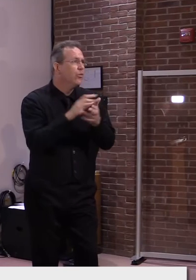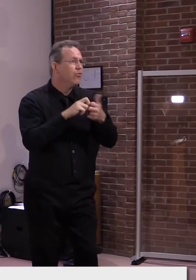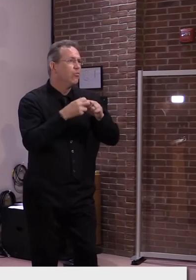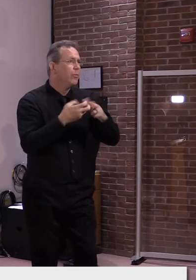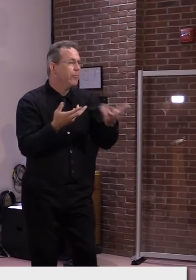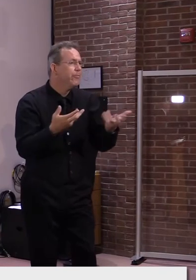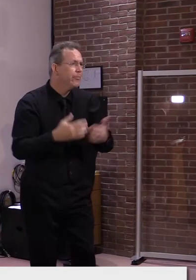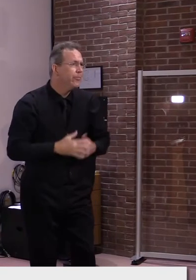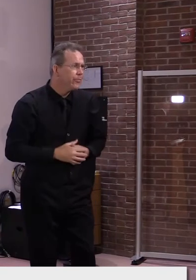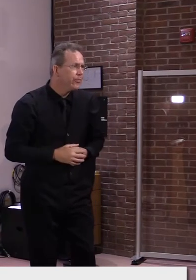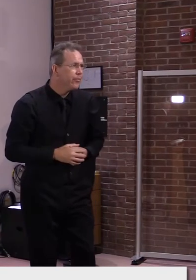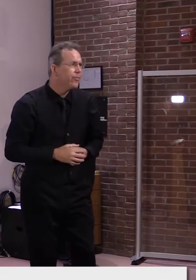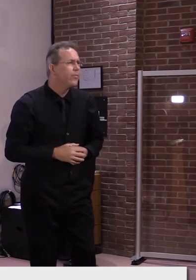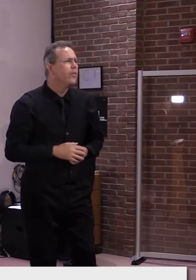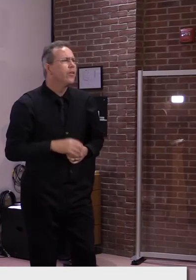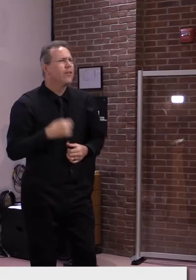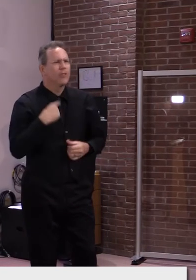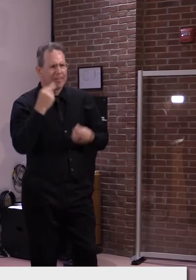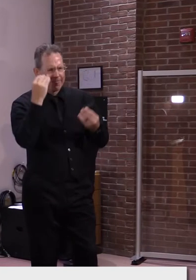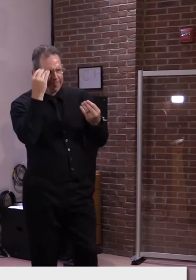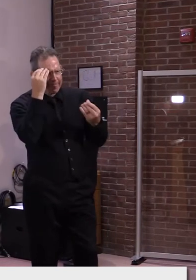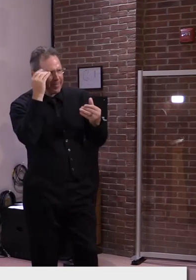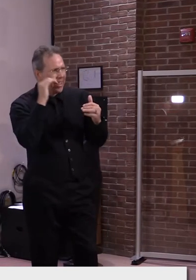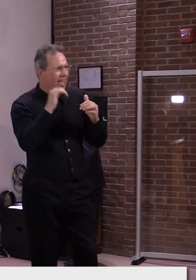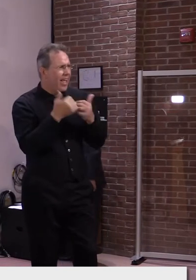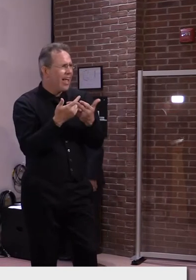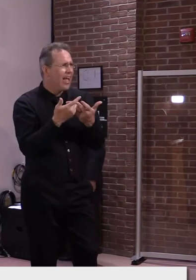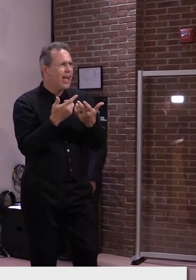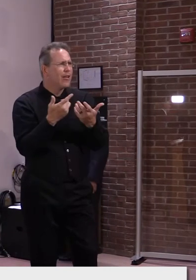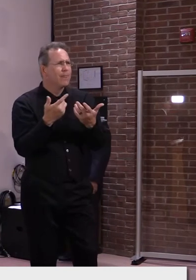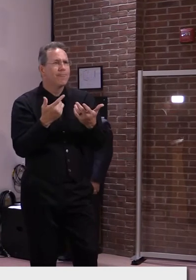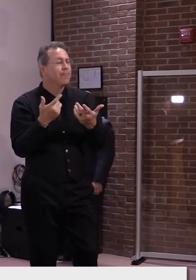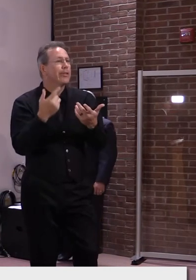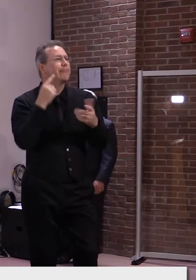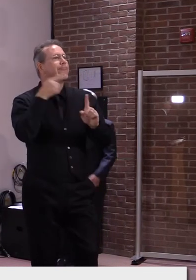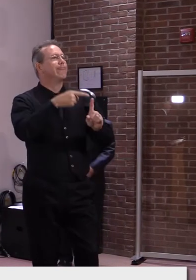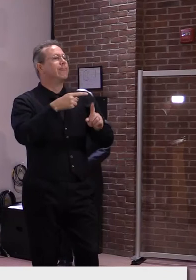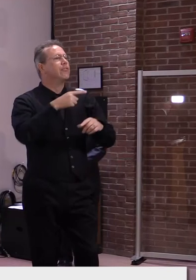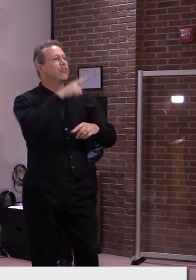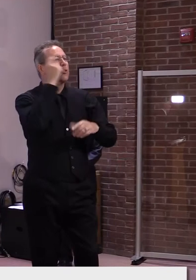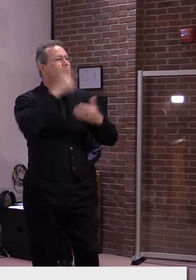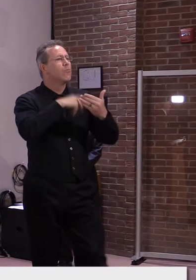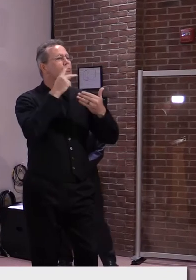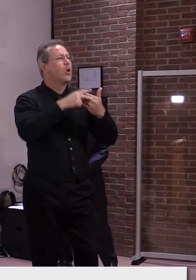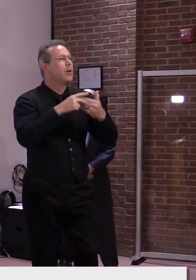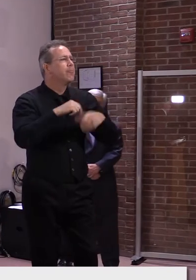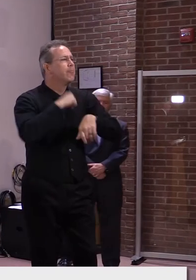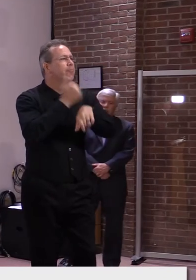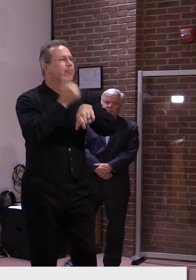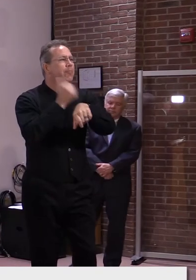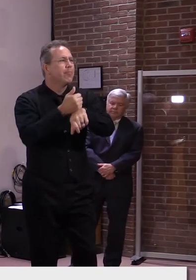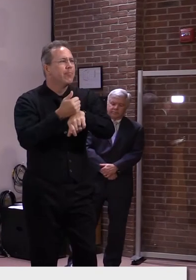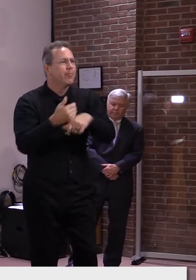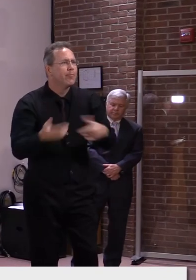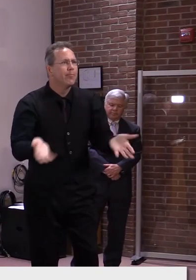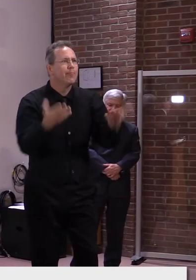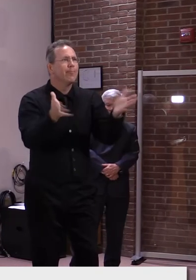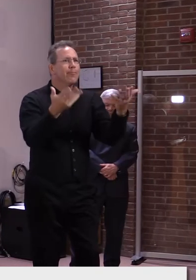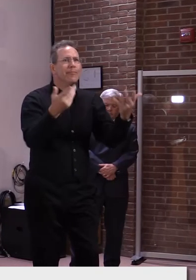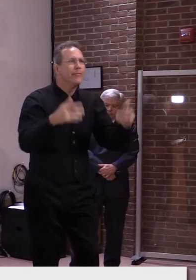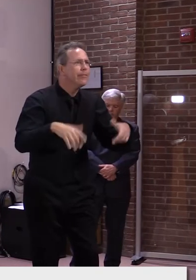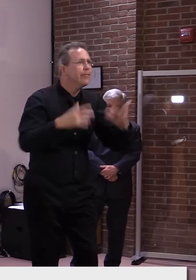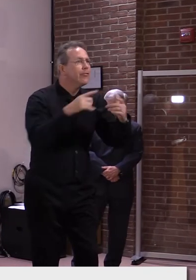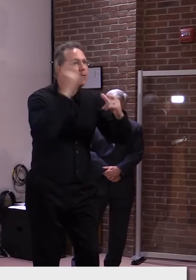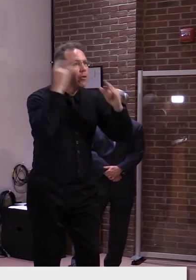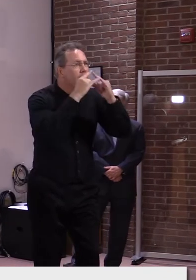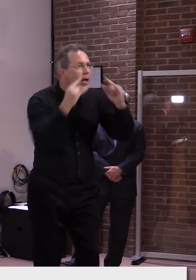we wanted to leverage as many different activities that we could and expand it beyond the public education system to ensure kids would have something to do